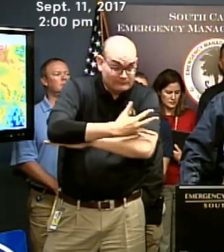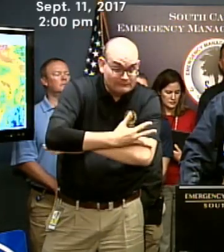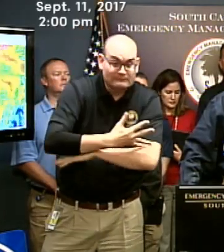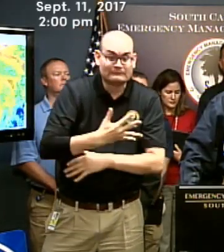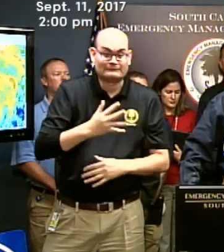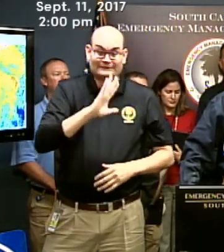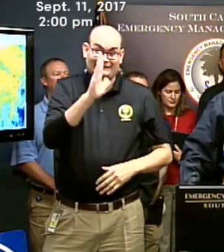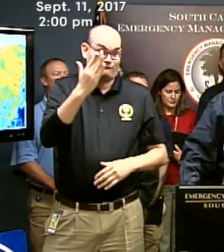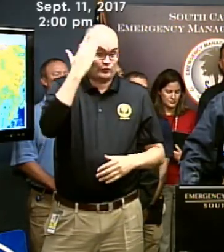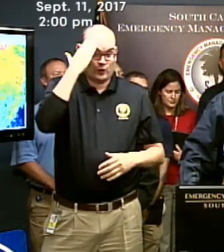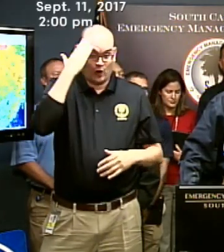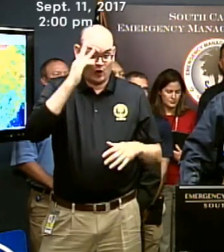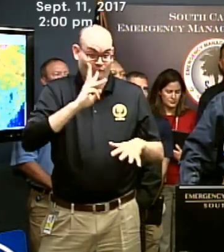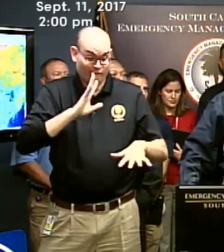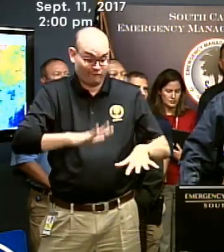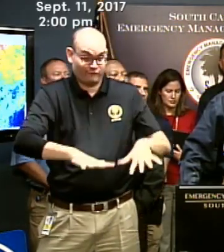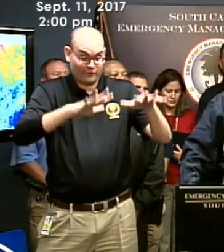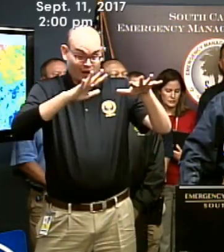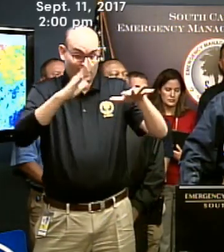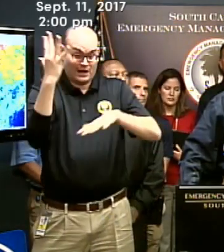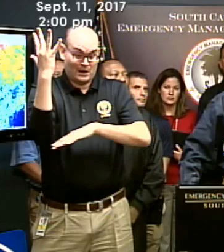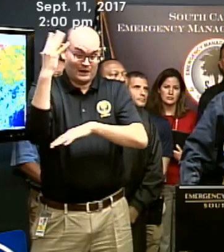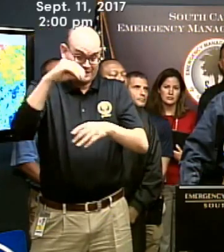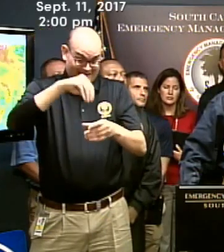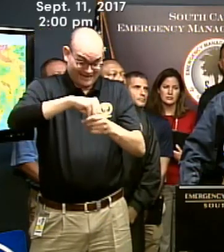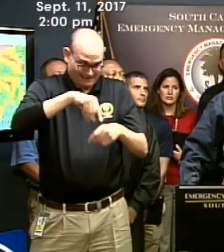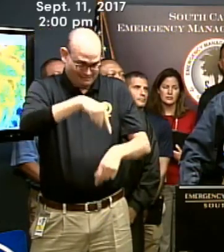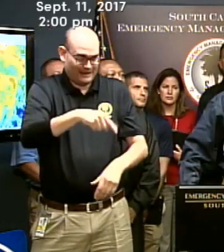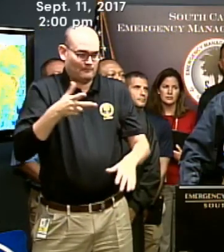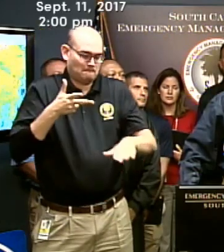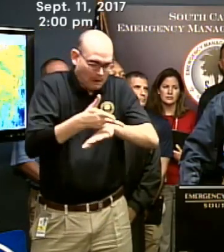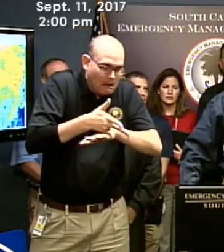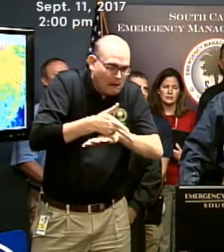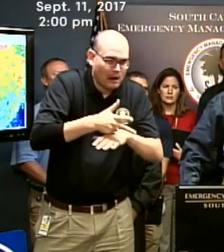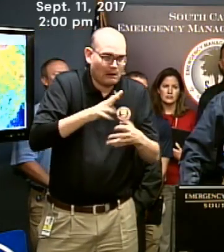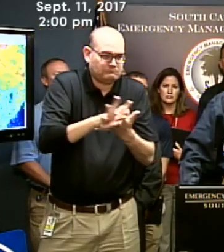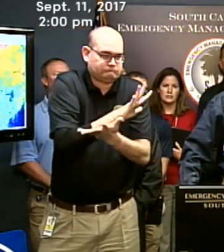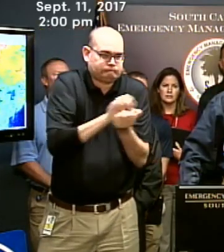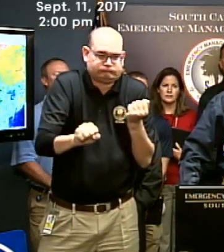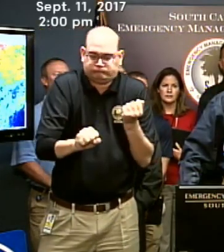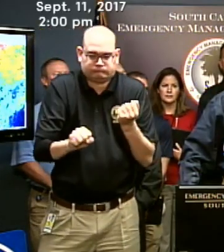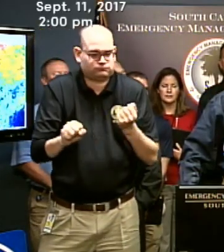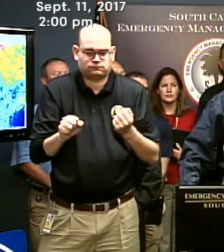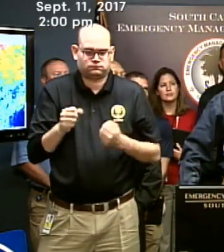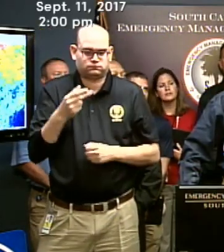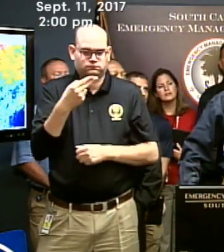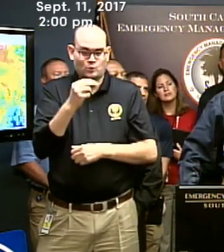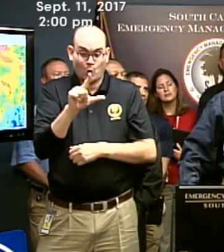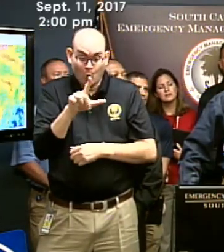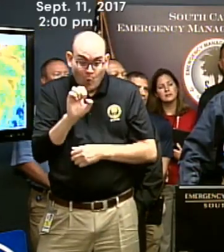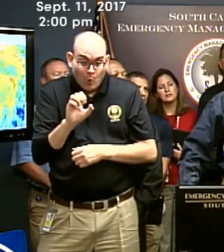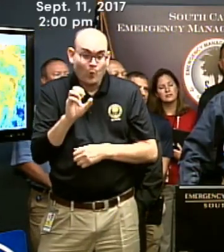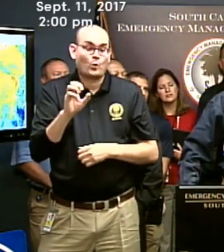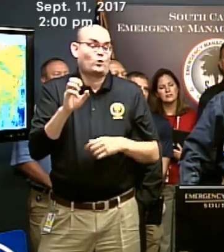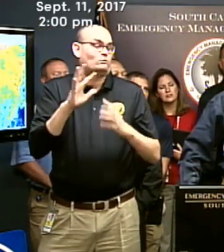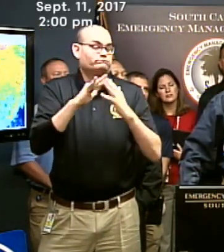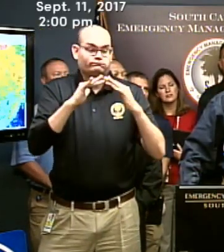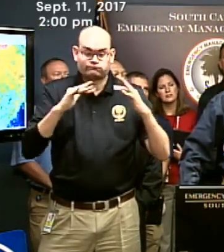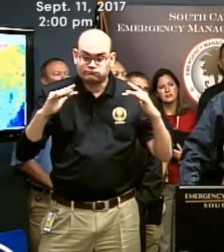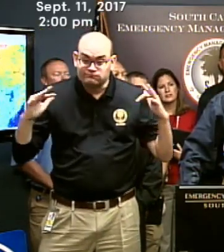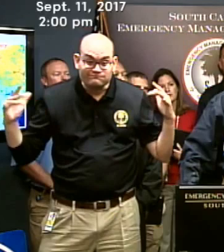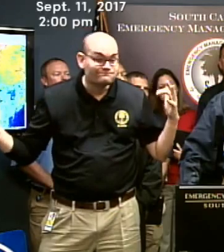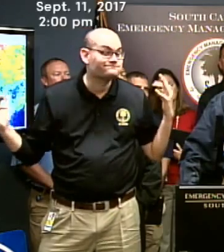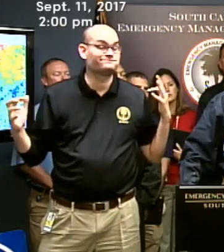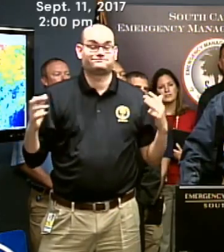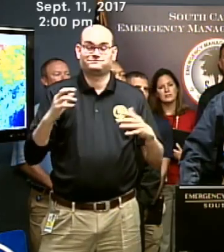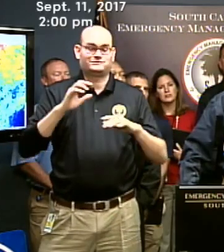There may be holes in streets under the water. There may be debris in streets under the water. So don't walk, don't drive